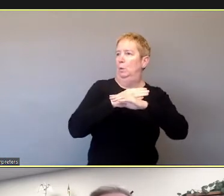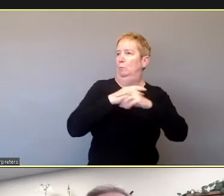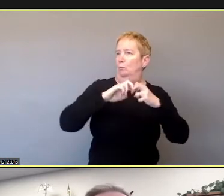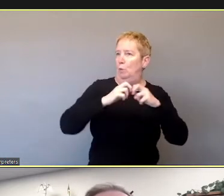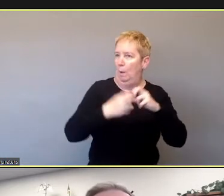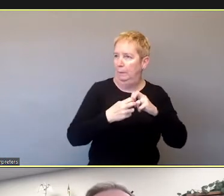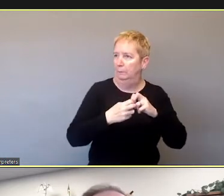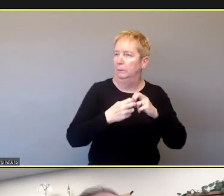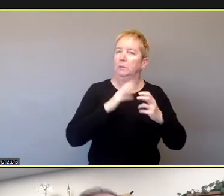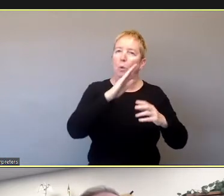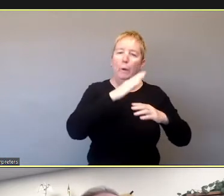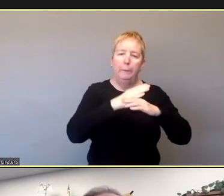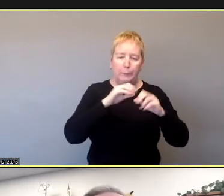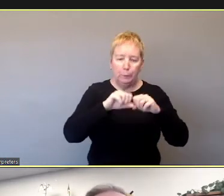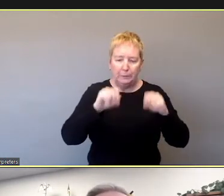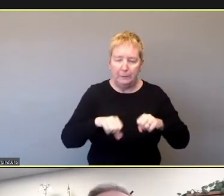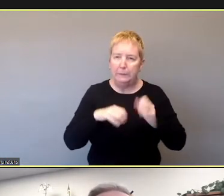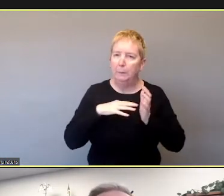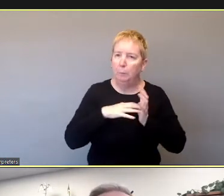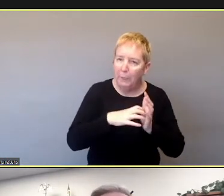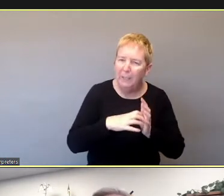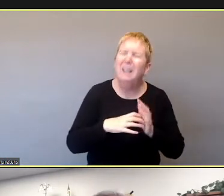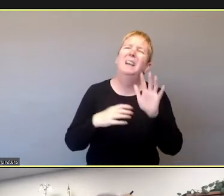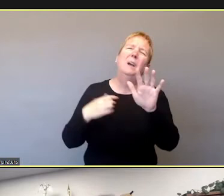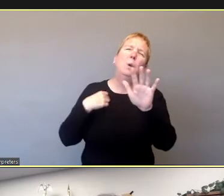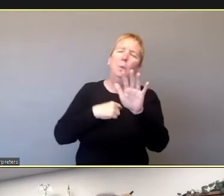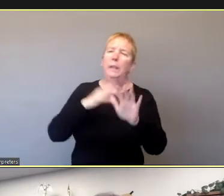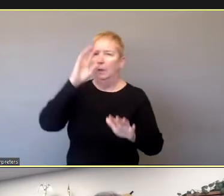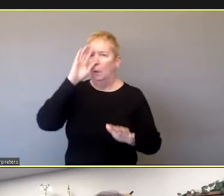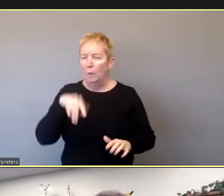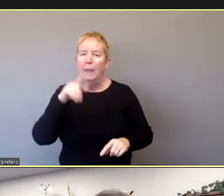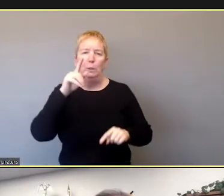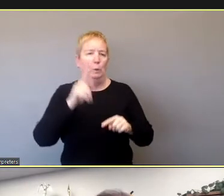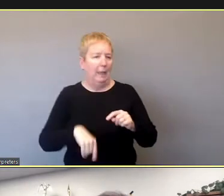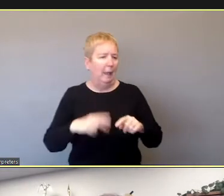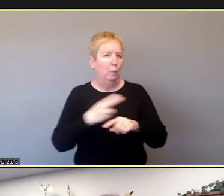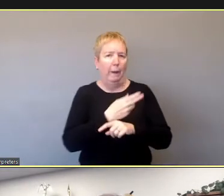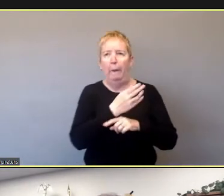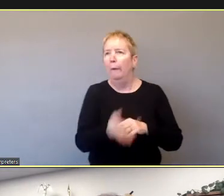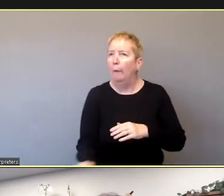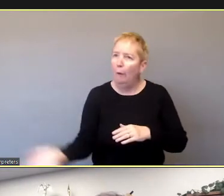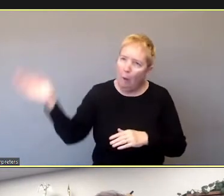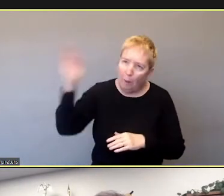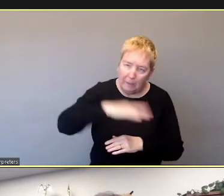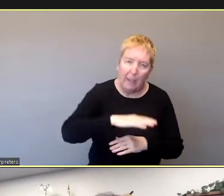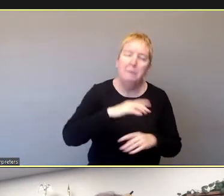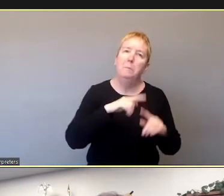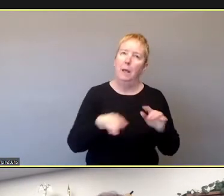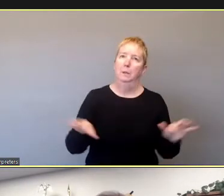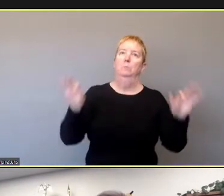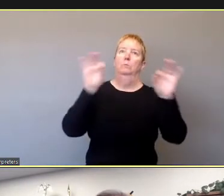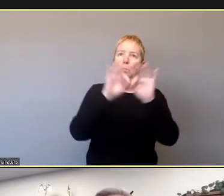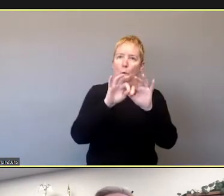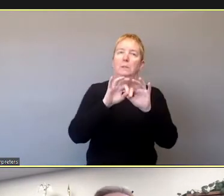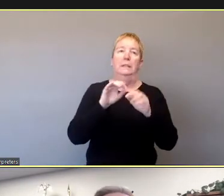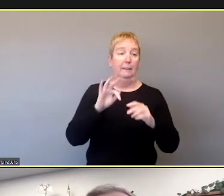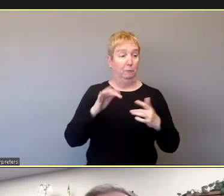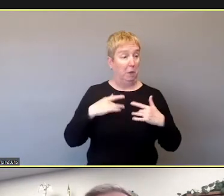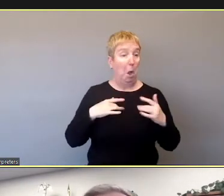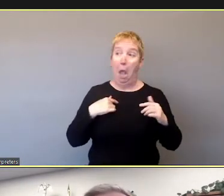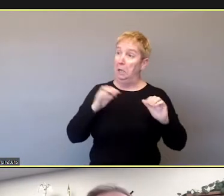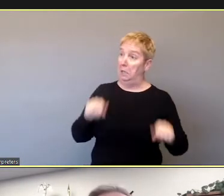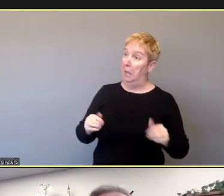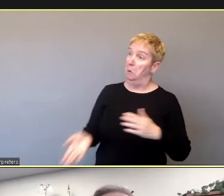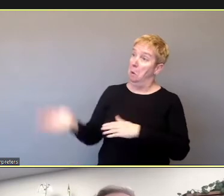N95 mask all day. We understand that. So you want the mask you can wear that fits the tightest, but that you can keep on